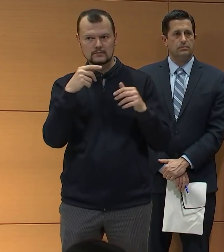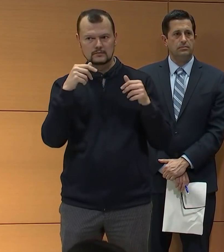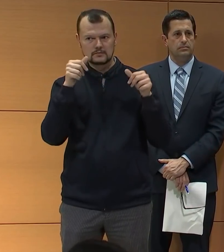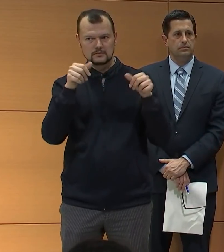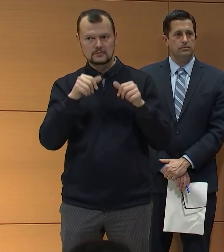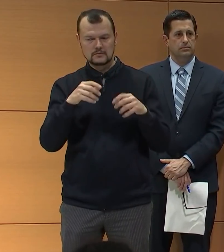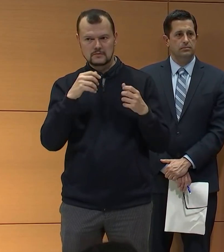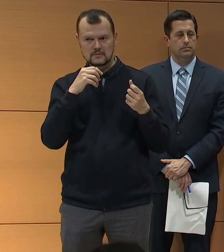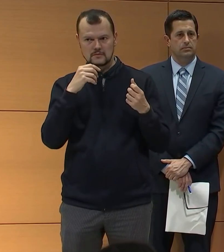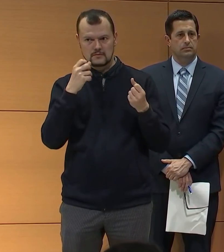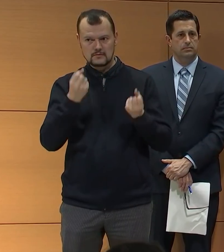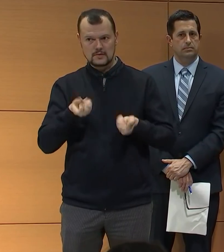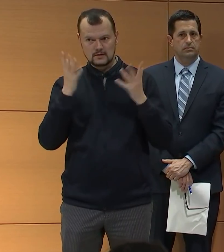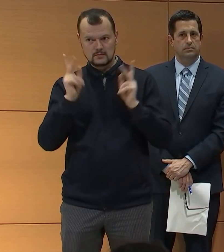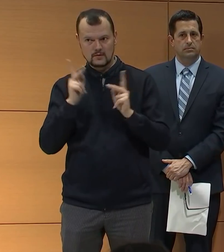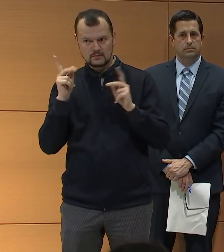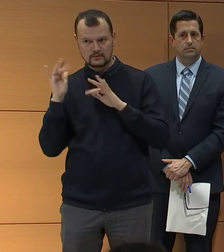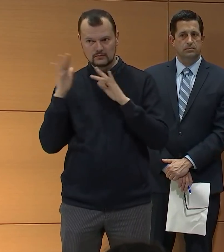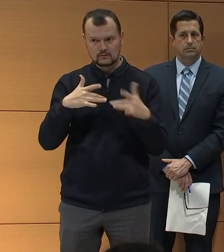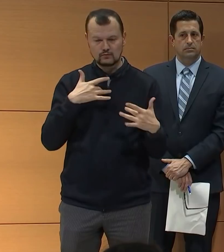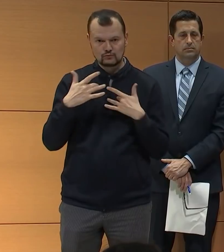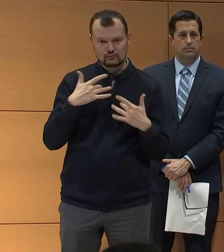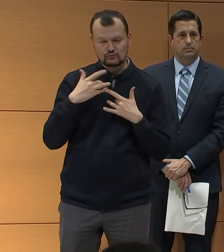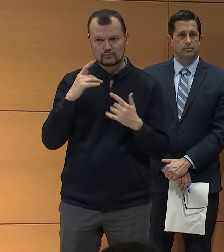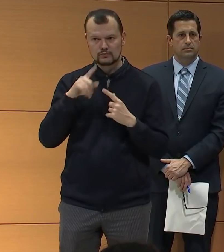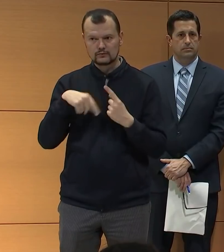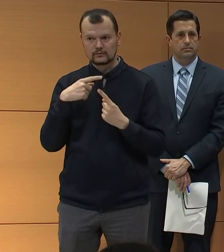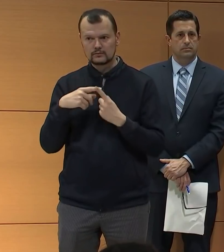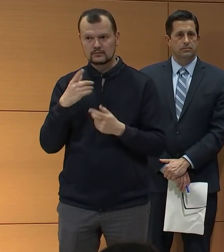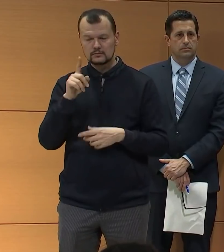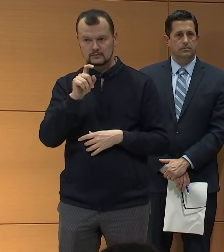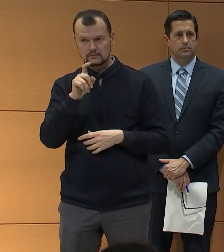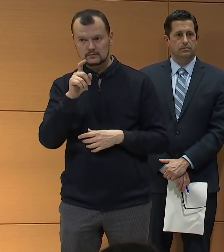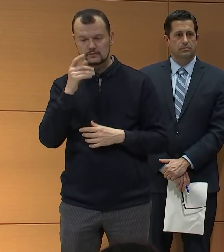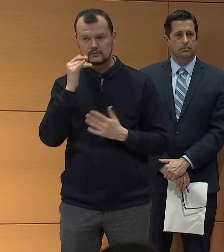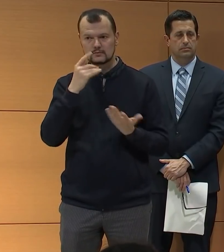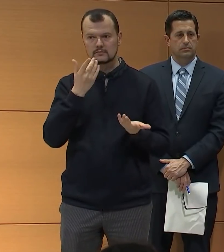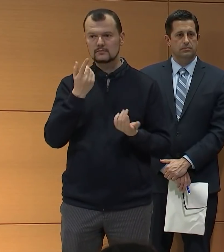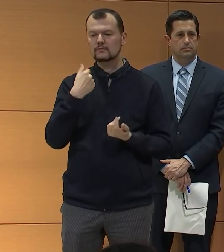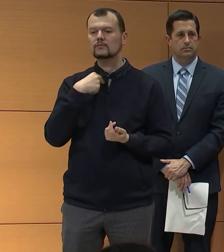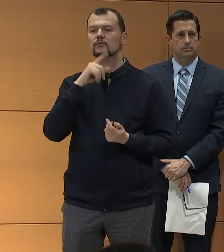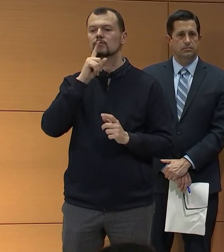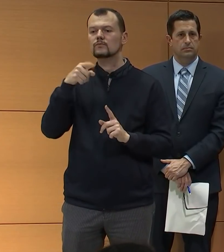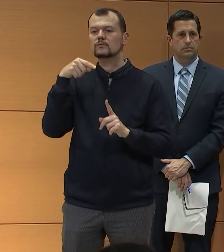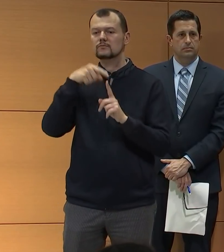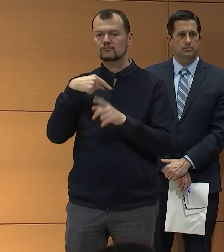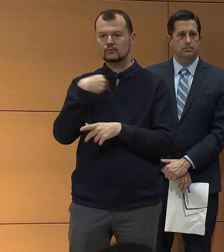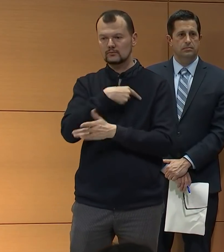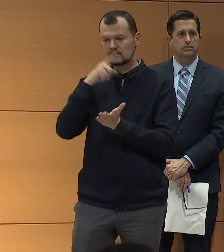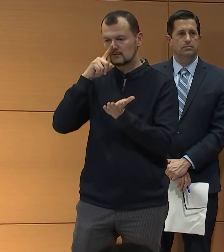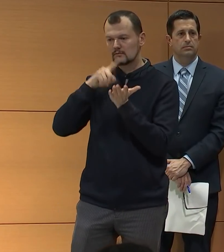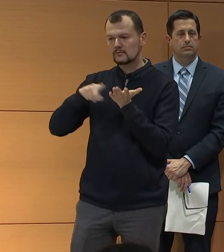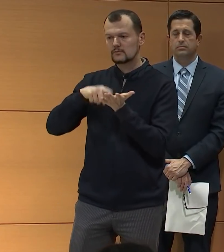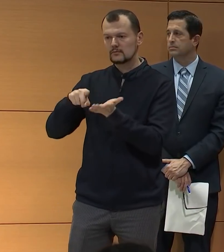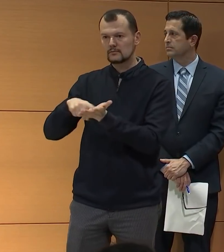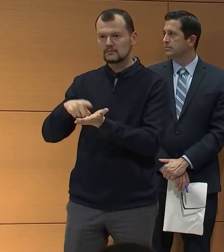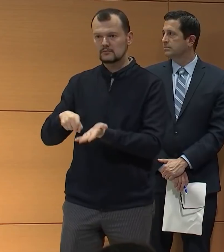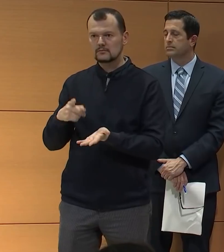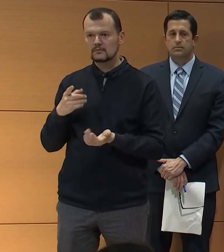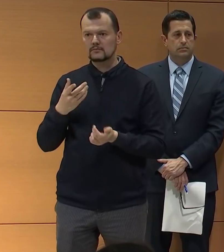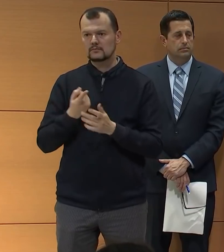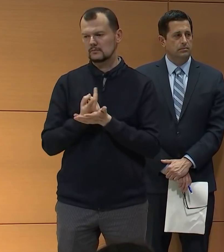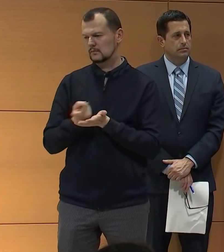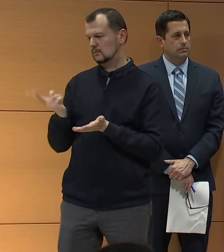first review of a person under investigation several weeks ago, which turned out to be one of the way more common things that happen this time of